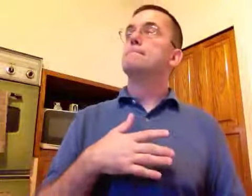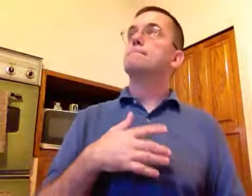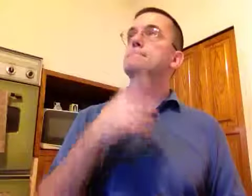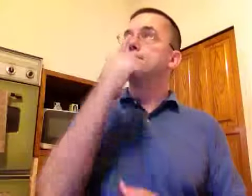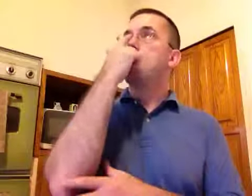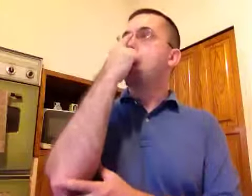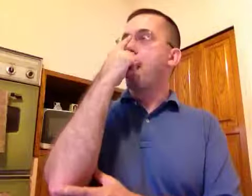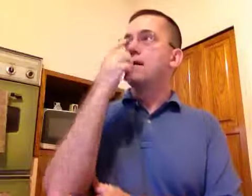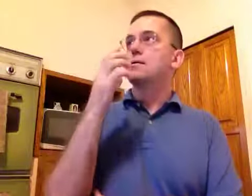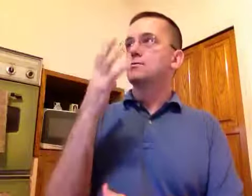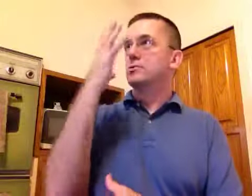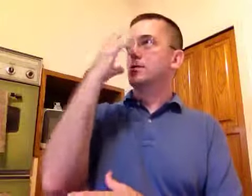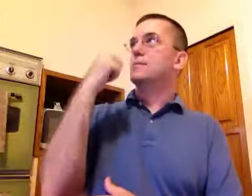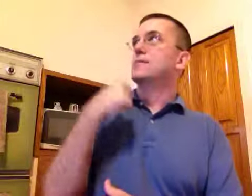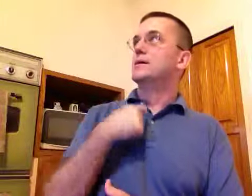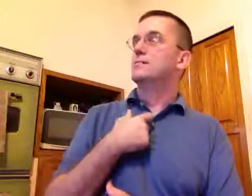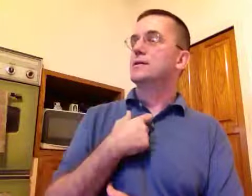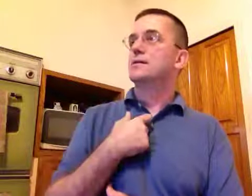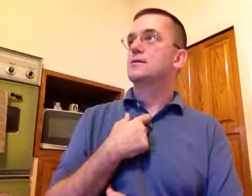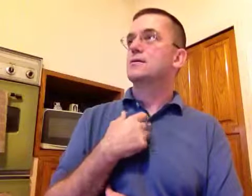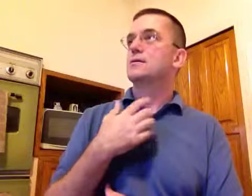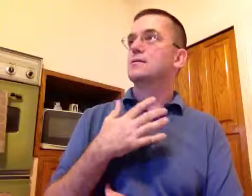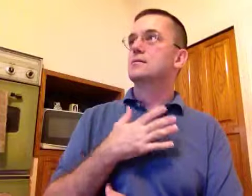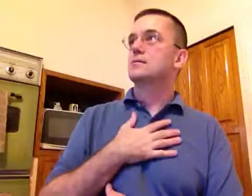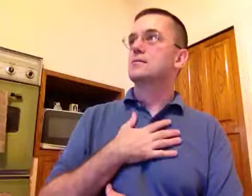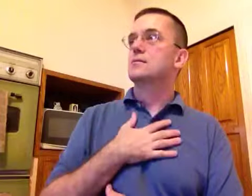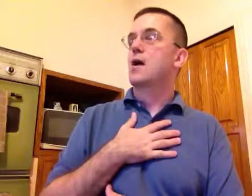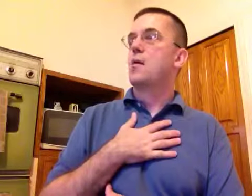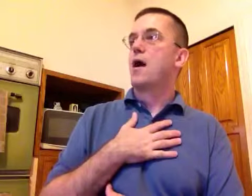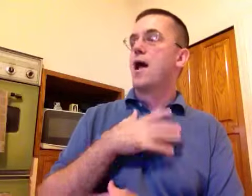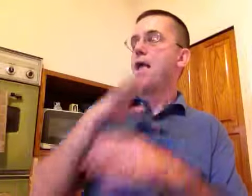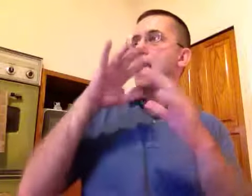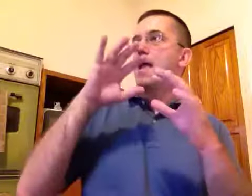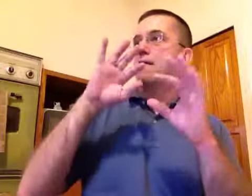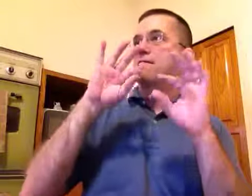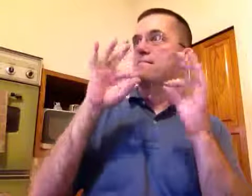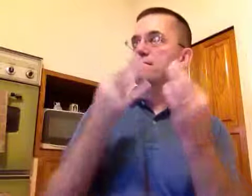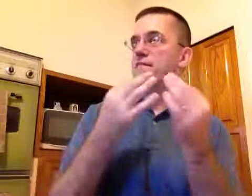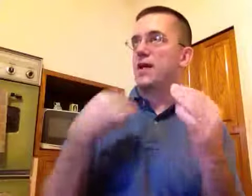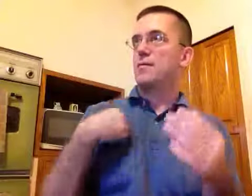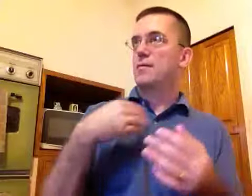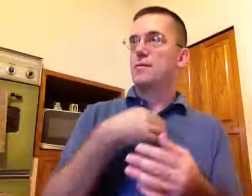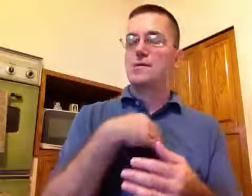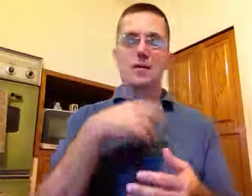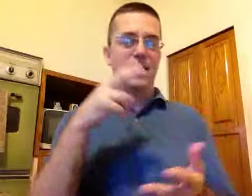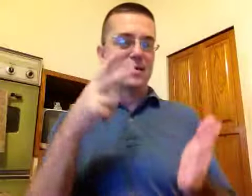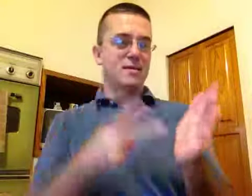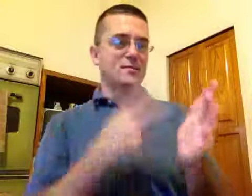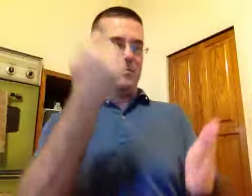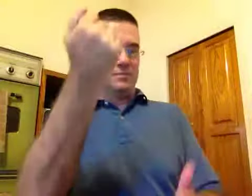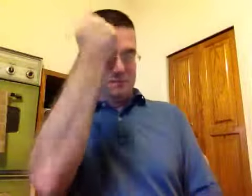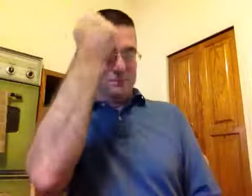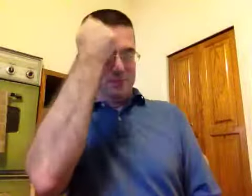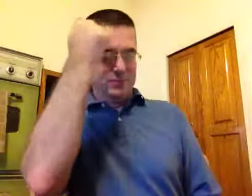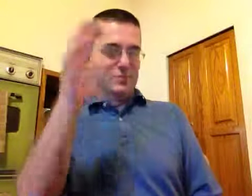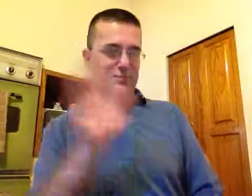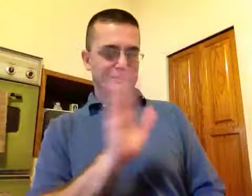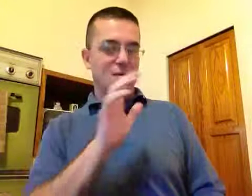You're going to get mad at me. A family member. A family member, okay. That doubles the stupid, yeah. I don't get mad at you, but it's